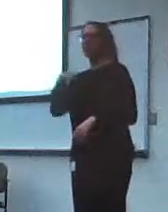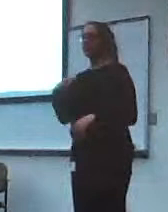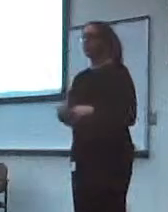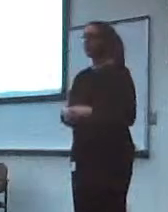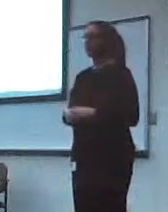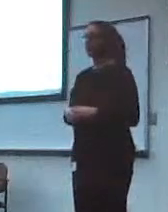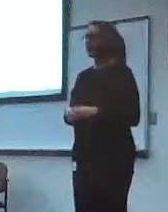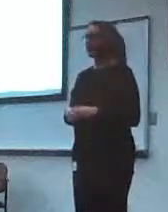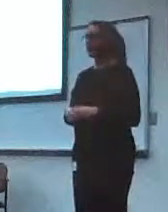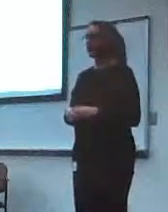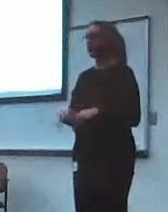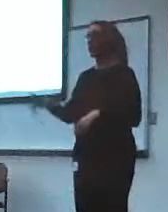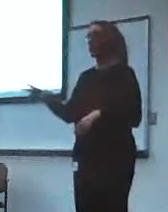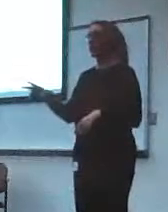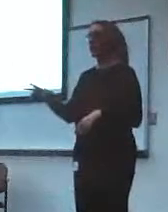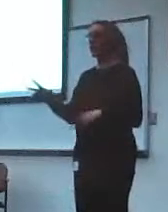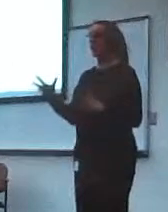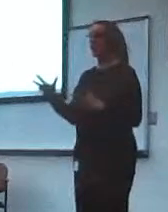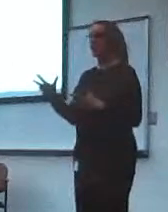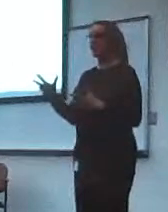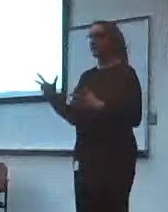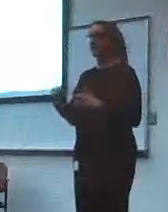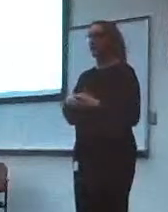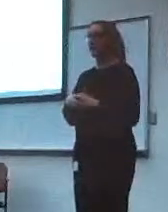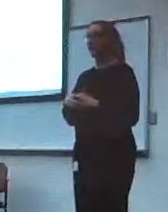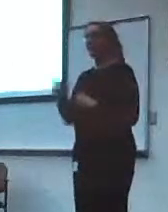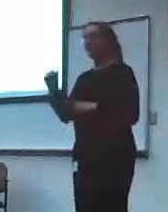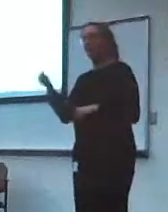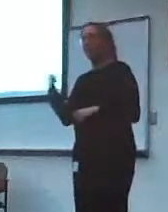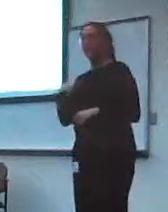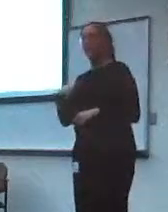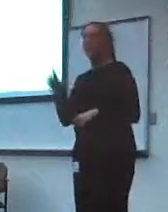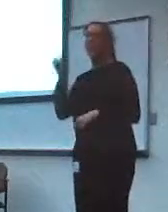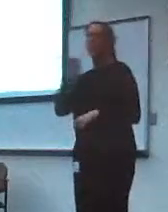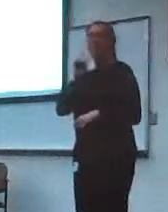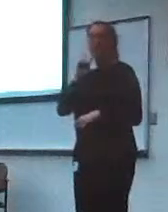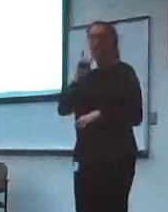The hope is that the victim will feel a shift of balance and better.